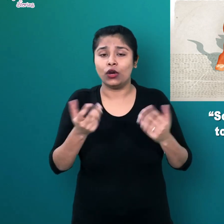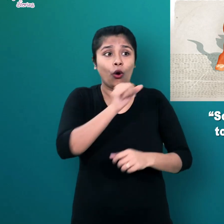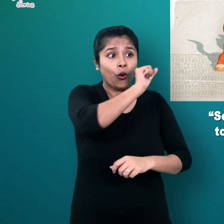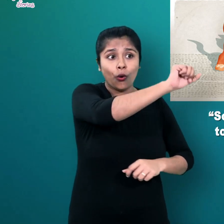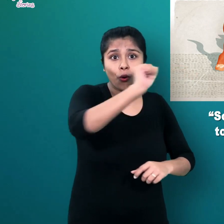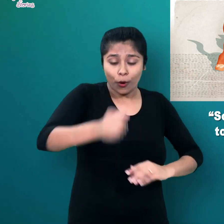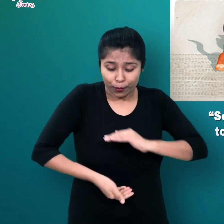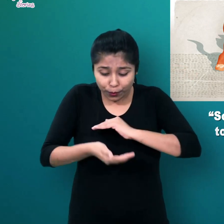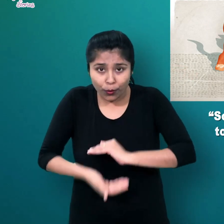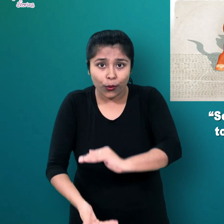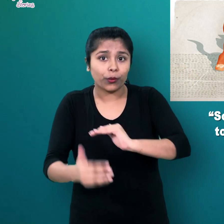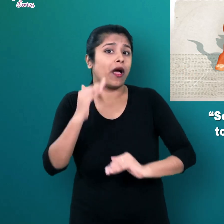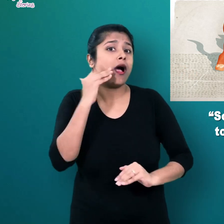Their date of birth,